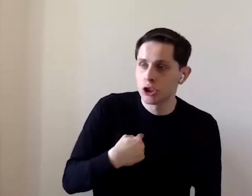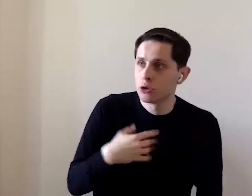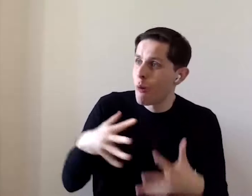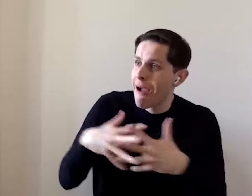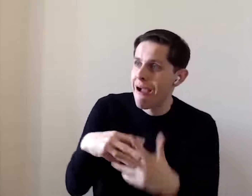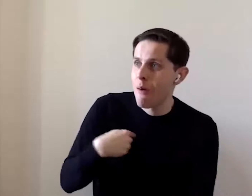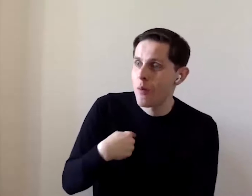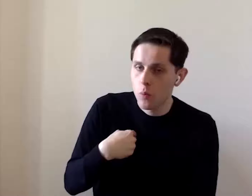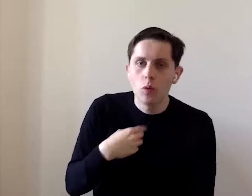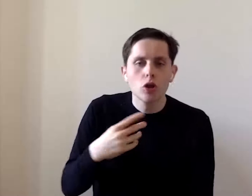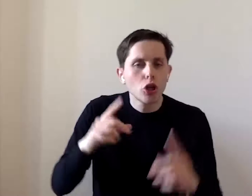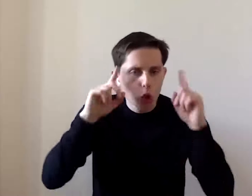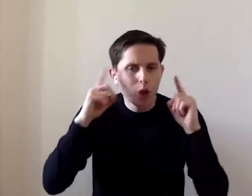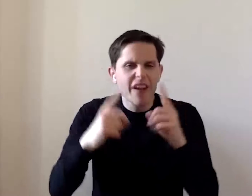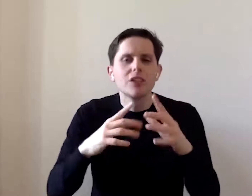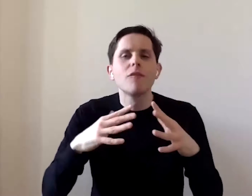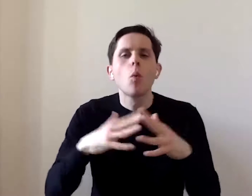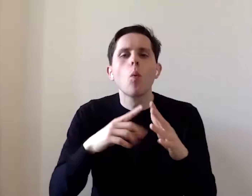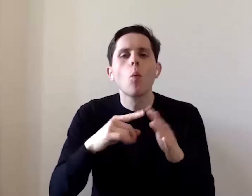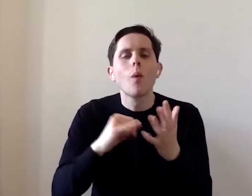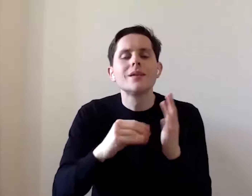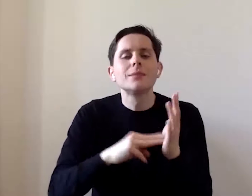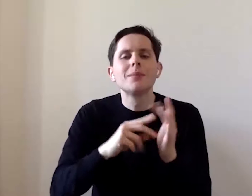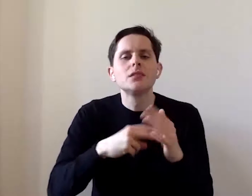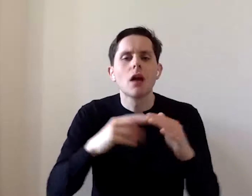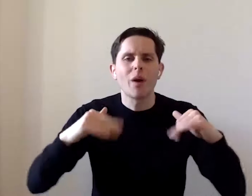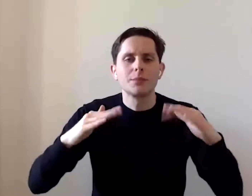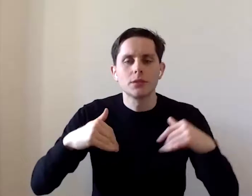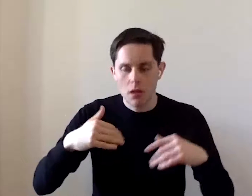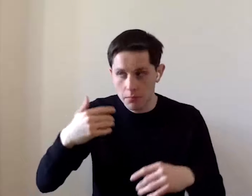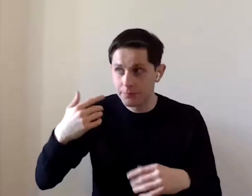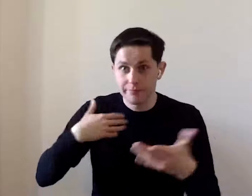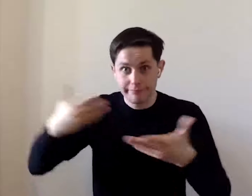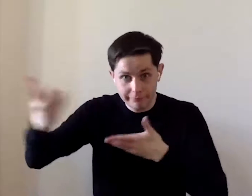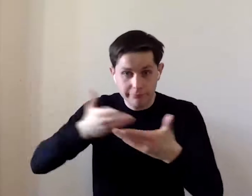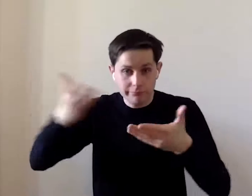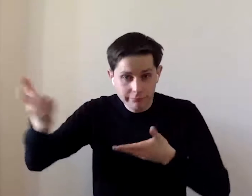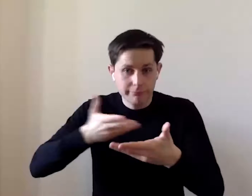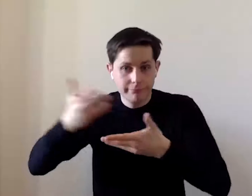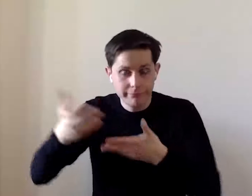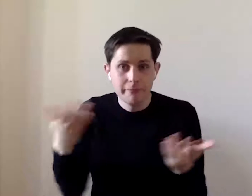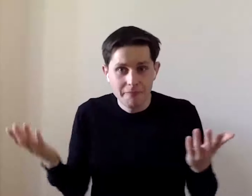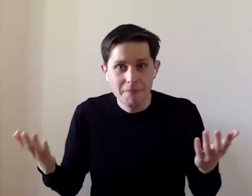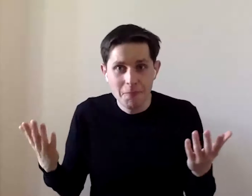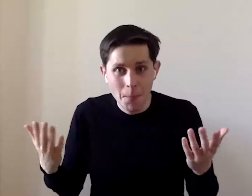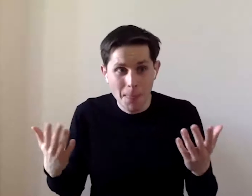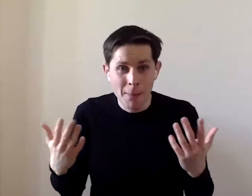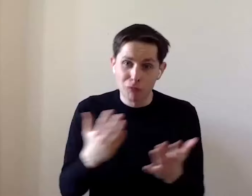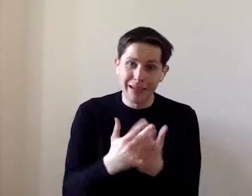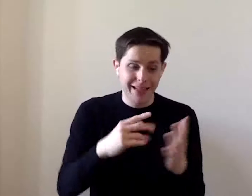can do the exam in part three. So, you know, at the moment, it's Westminster that I'm having these